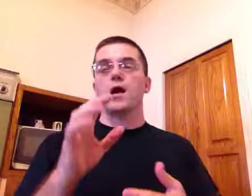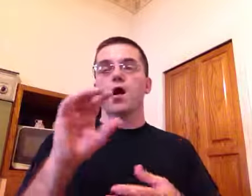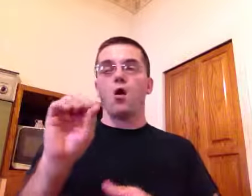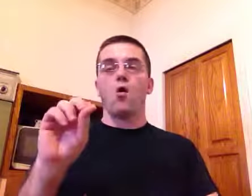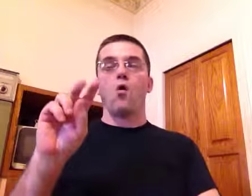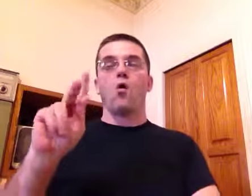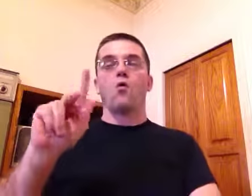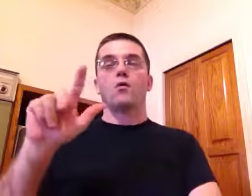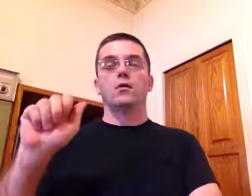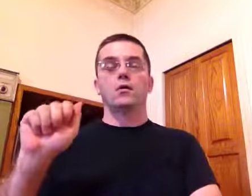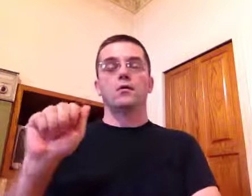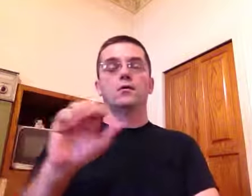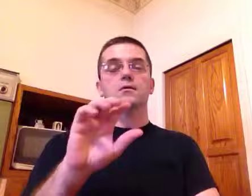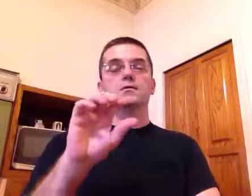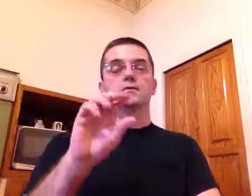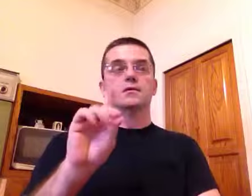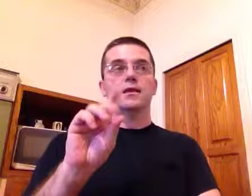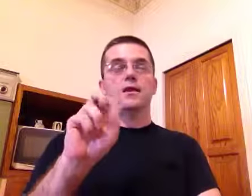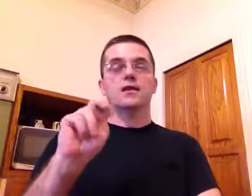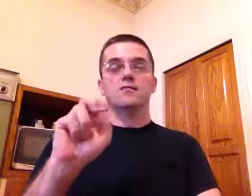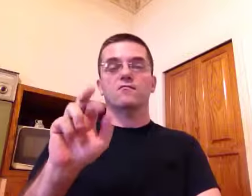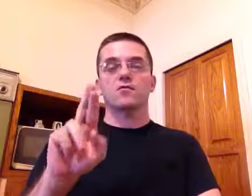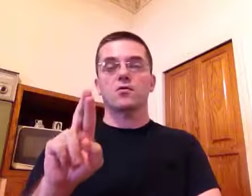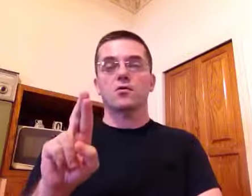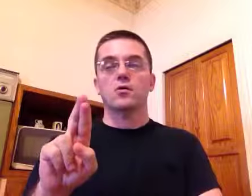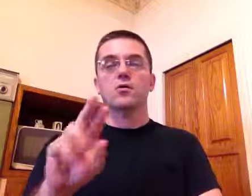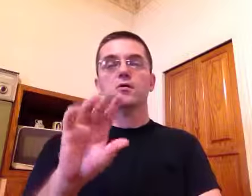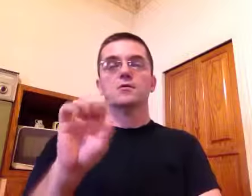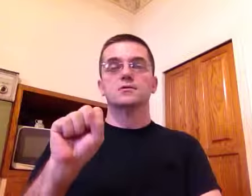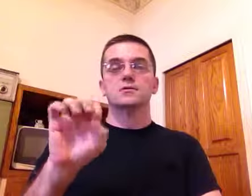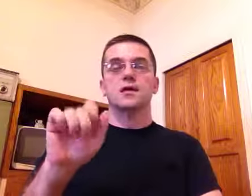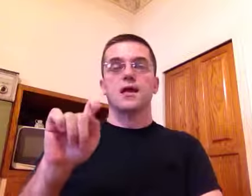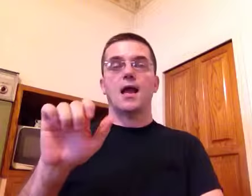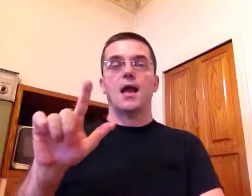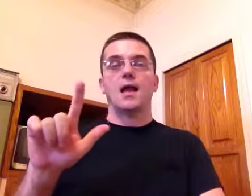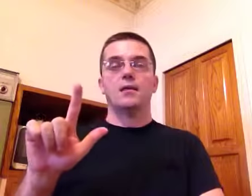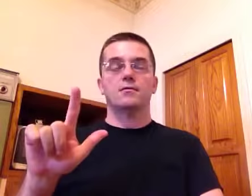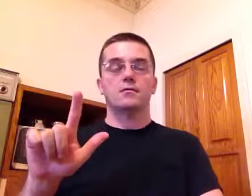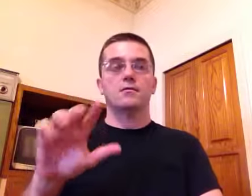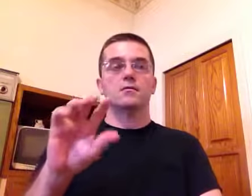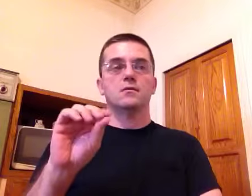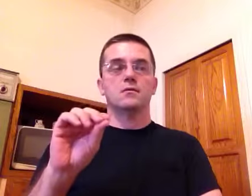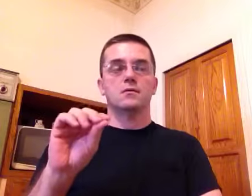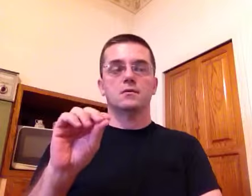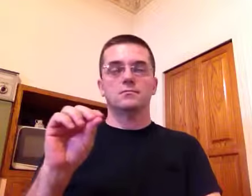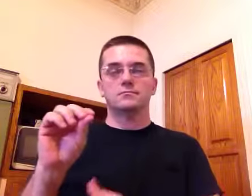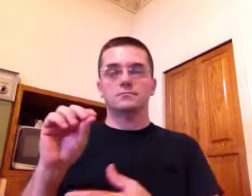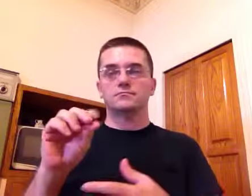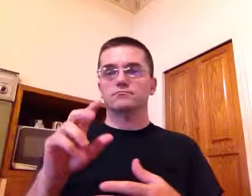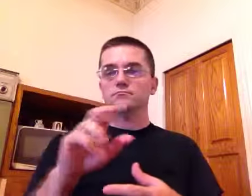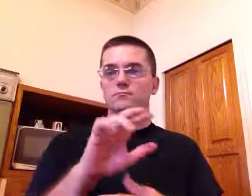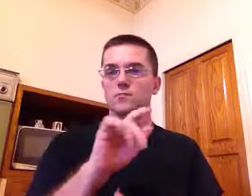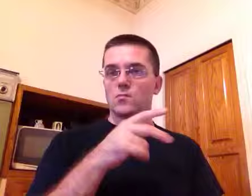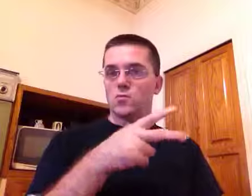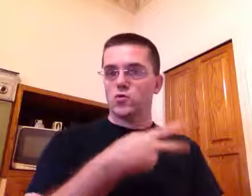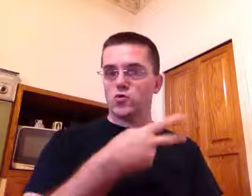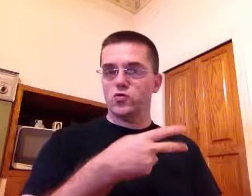Fresno, Denver, and Seattle. Rachel will join me on 2 of those events. John Acuff will join me on 2 of those events, and this is a brand new event as